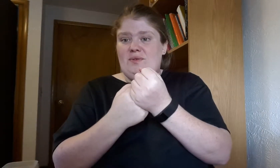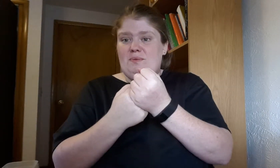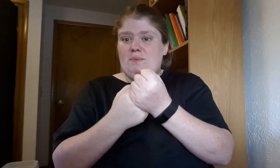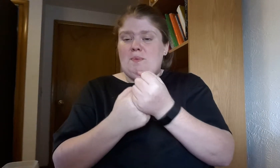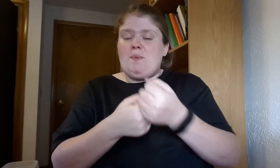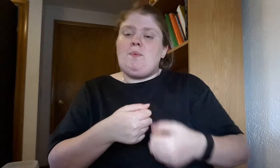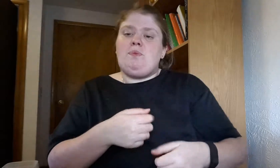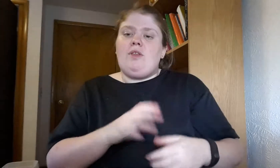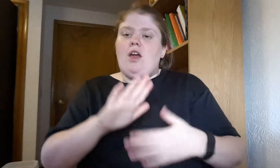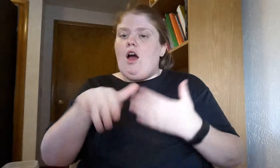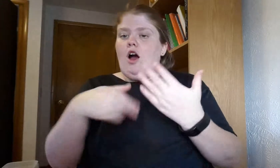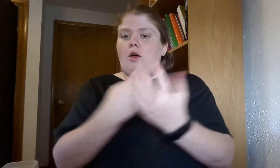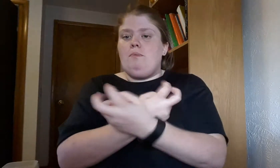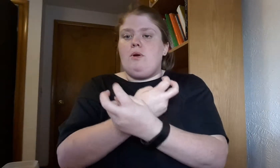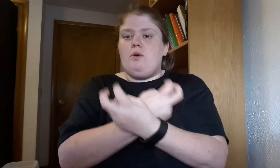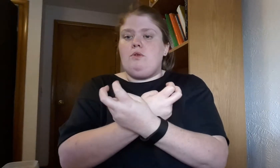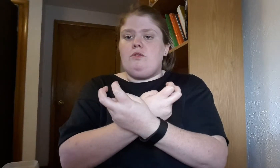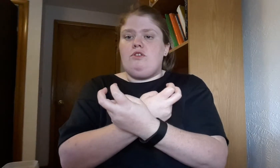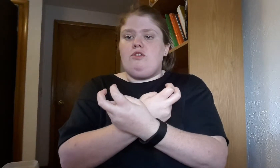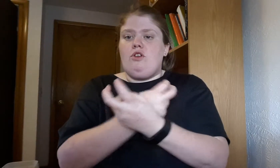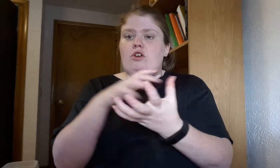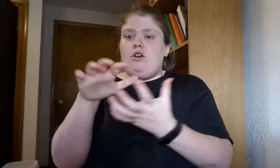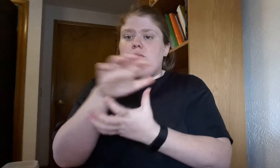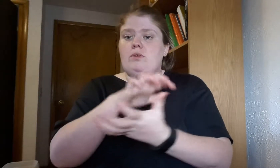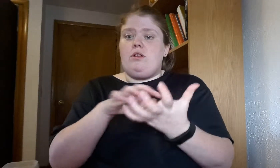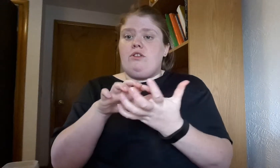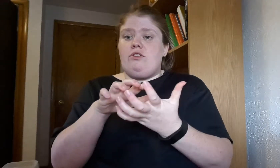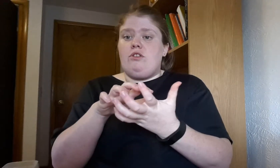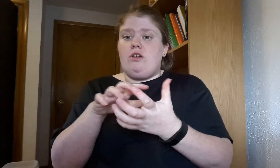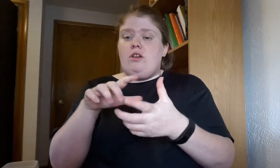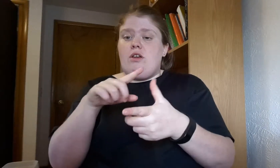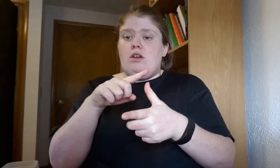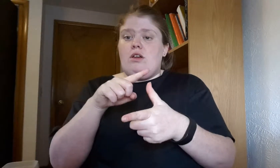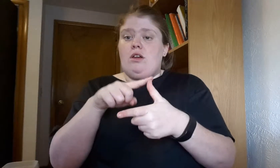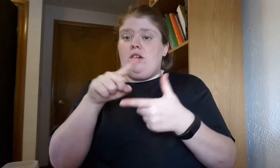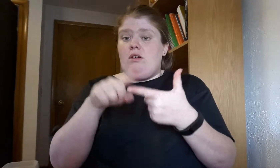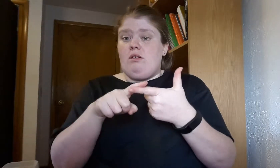All bones are a combination of cancellate and compact bone.